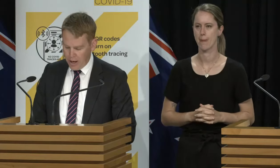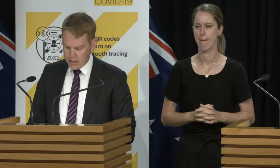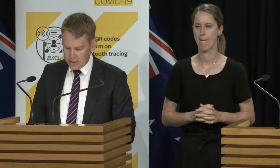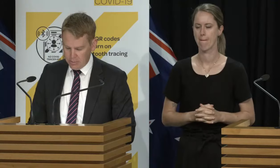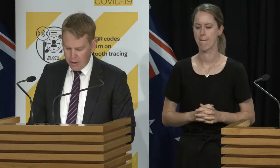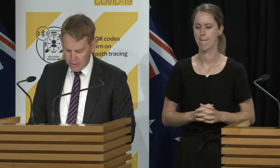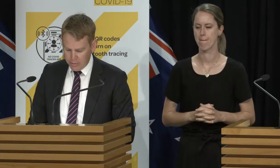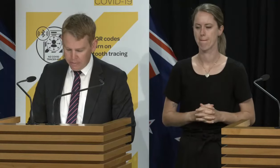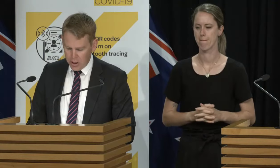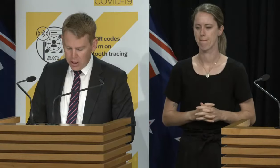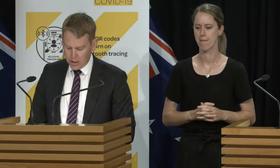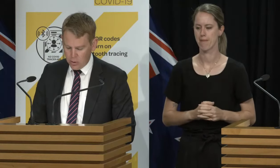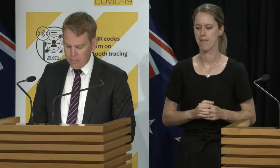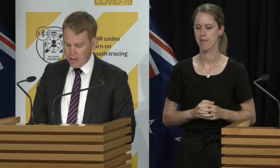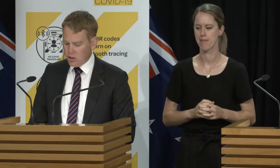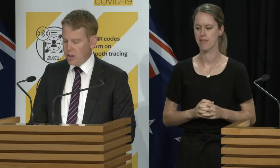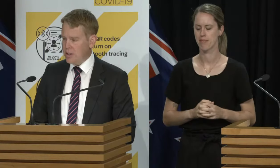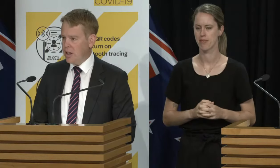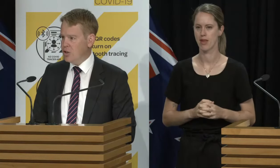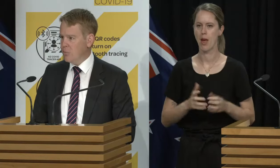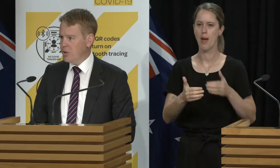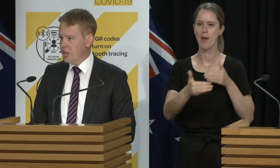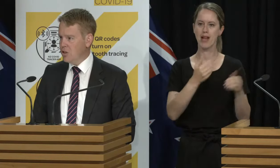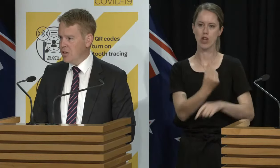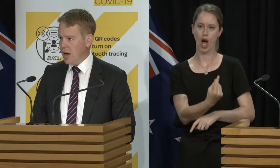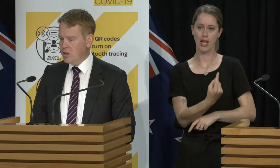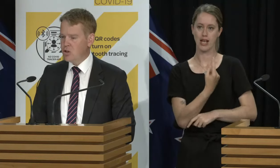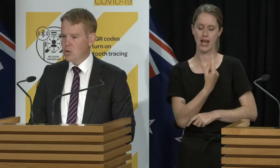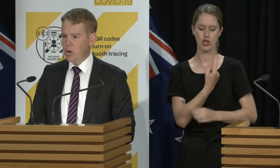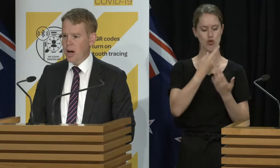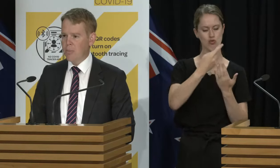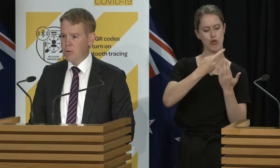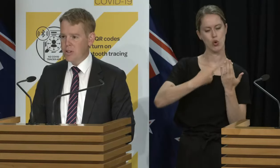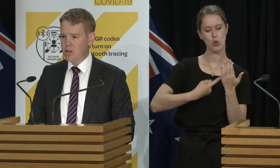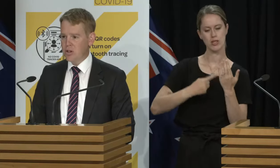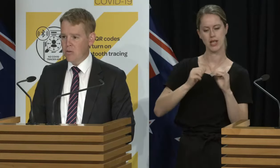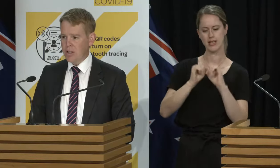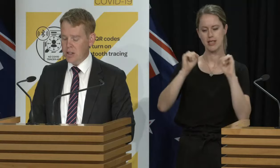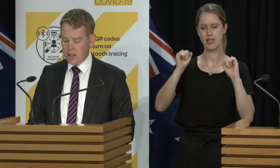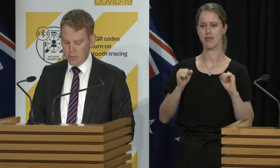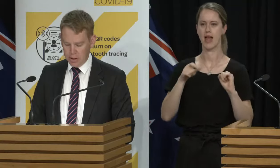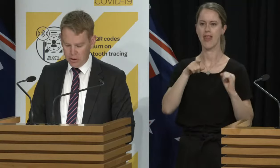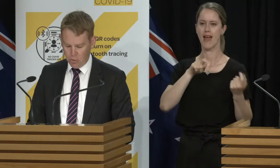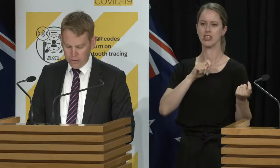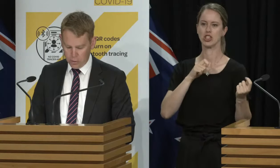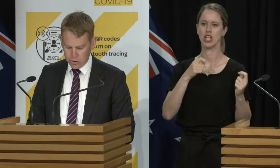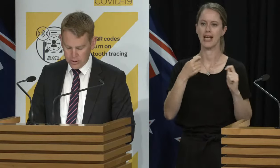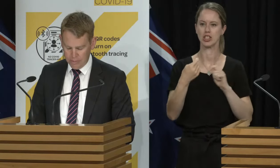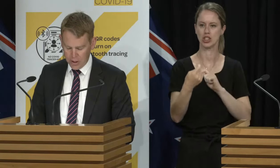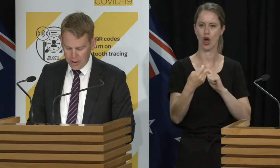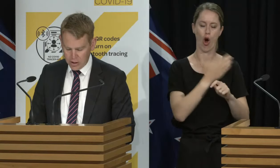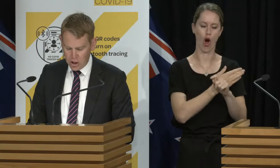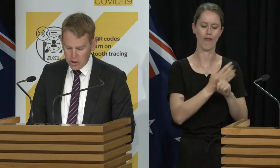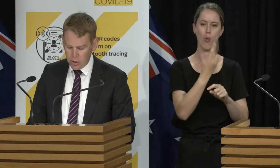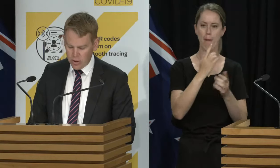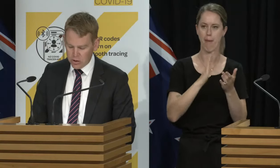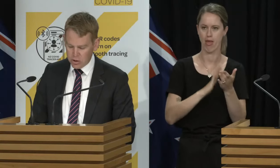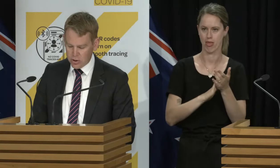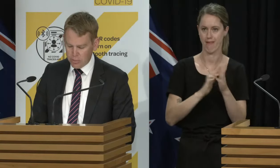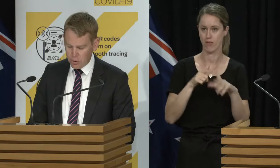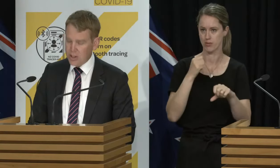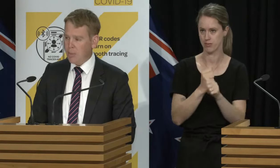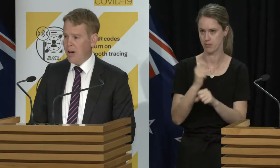the past month to our managed isolation procedures and to our procedures around incoming arrivals. In January,